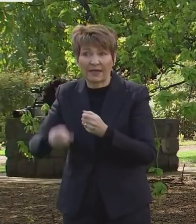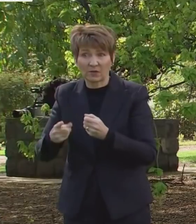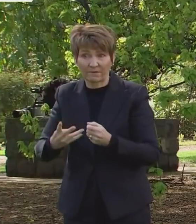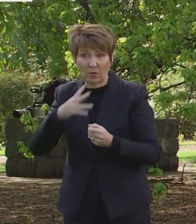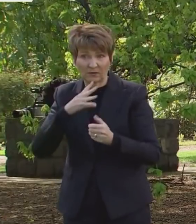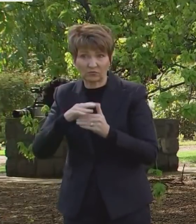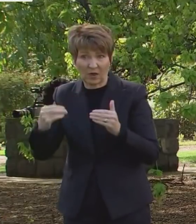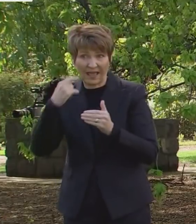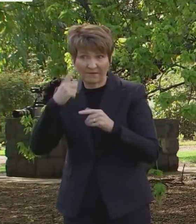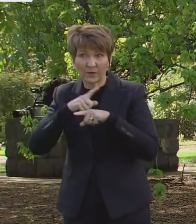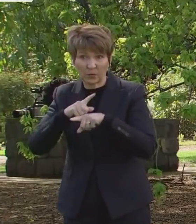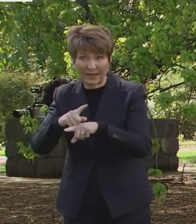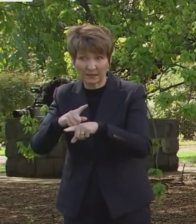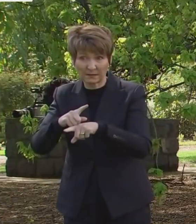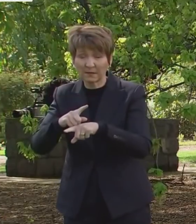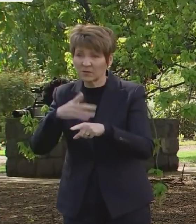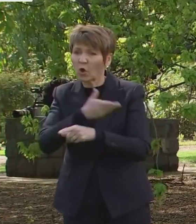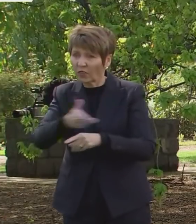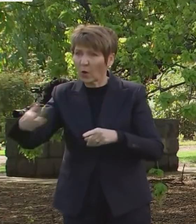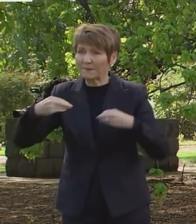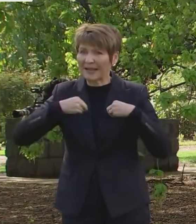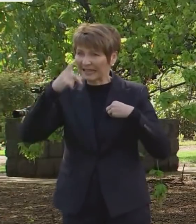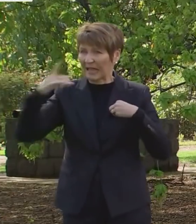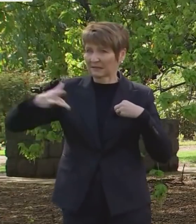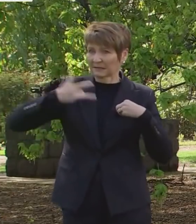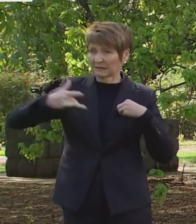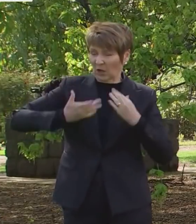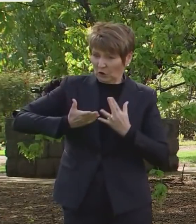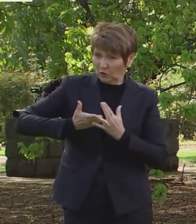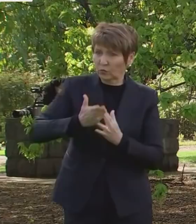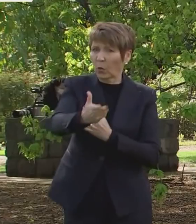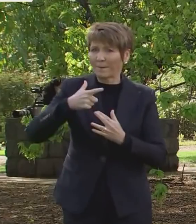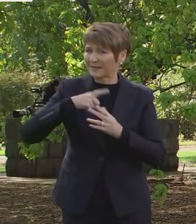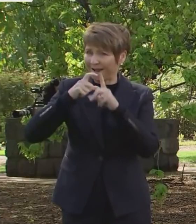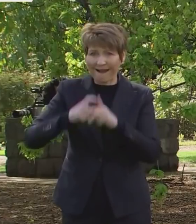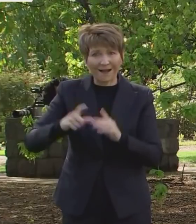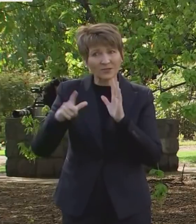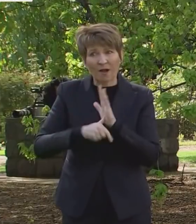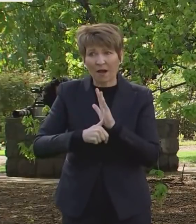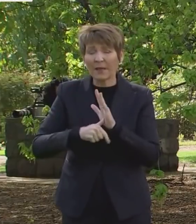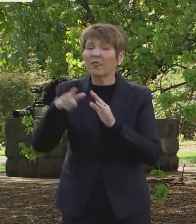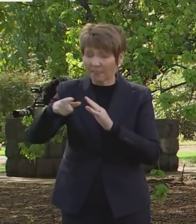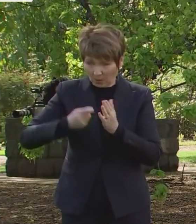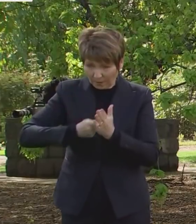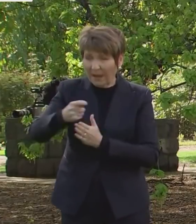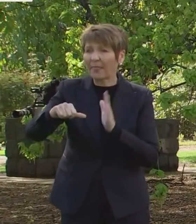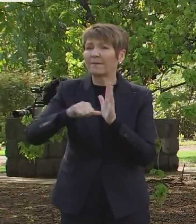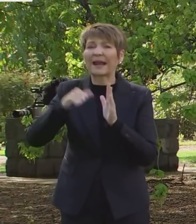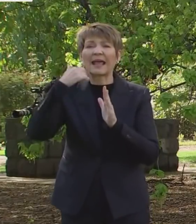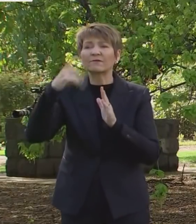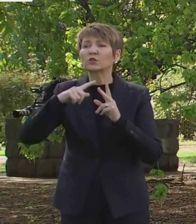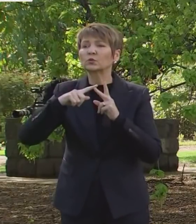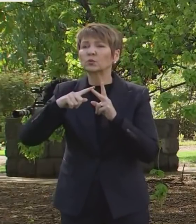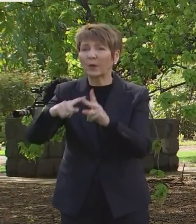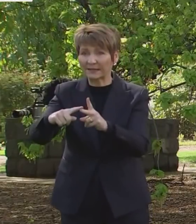$8,400 per week. Those payments will be made fortnightly rather than weekly over the next 4-week period.